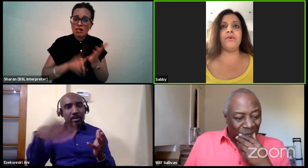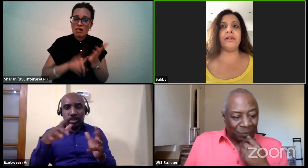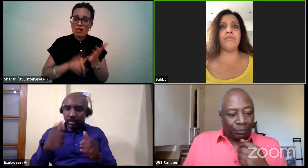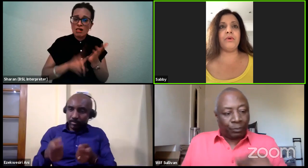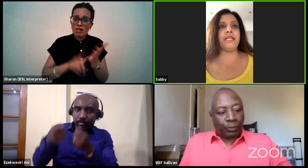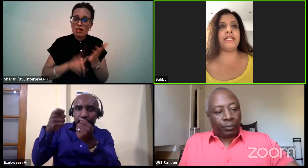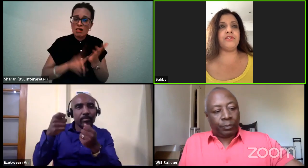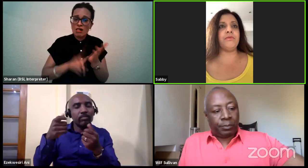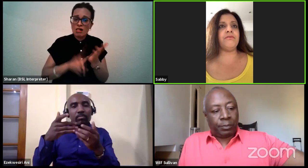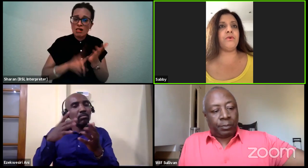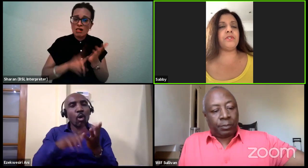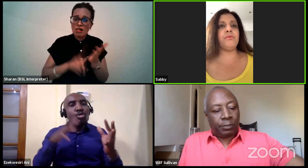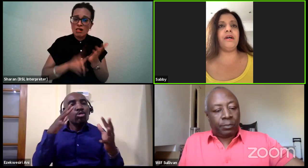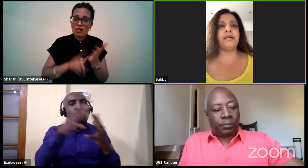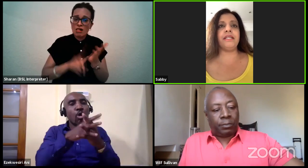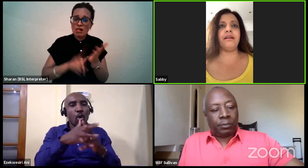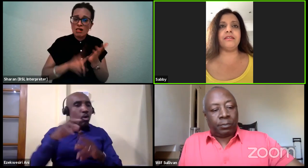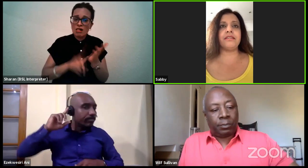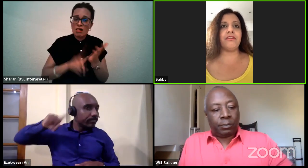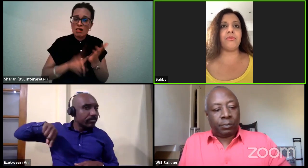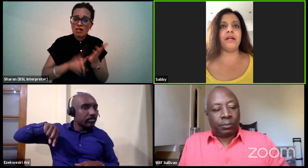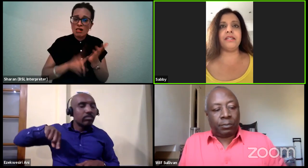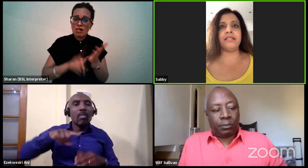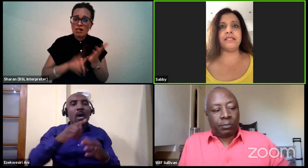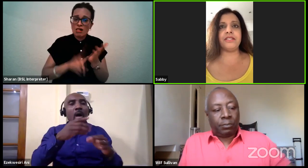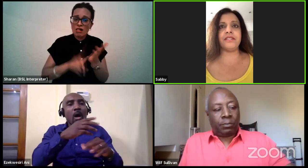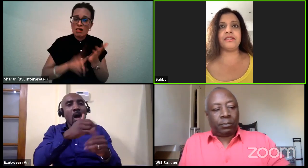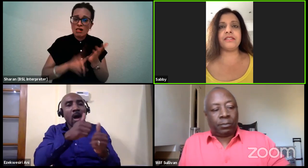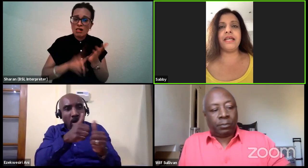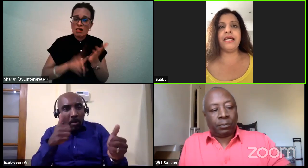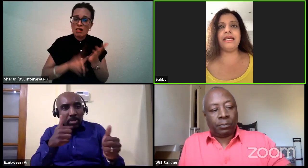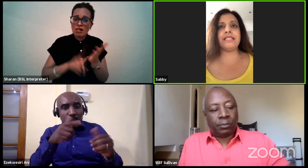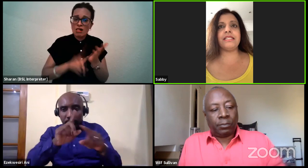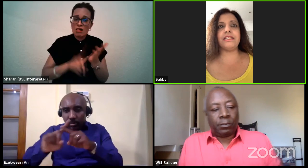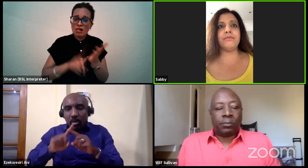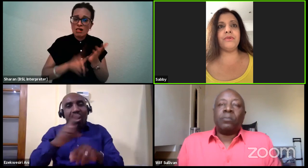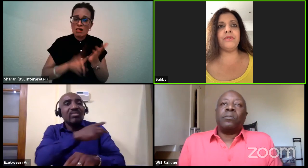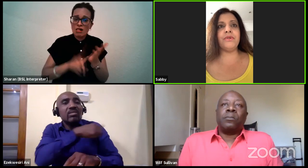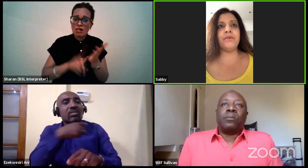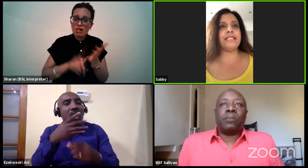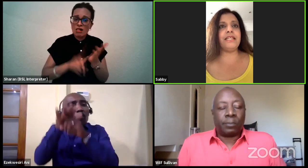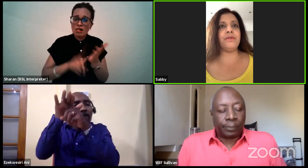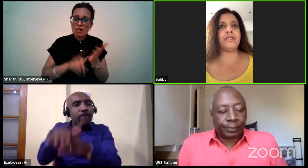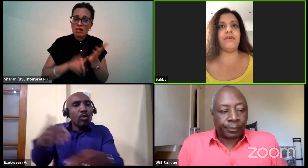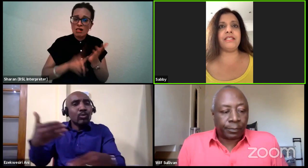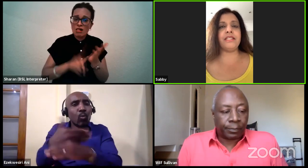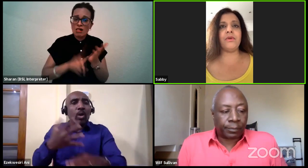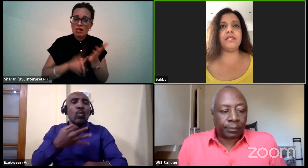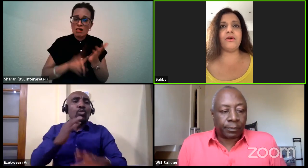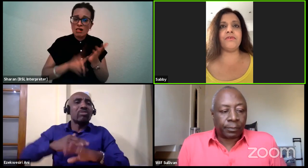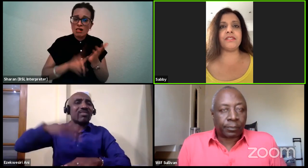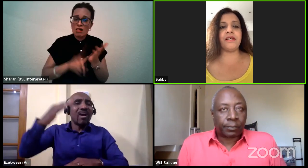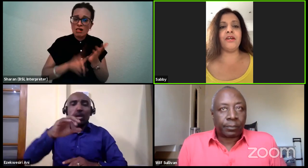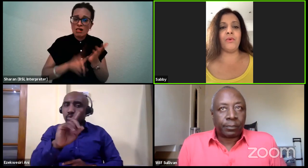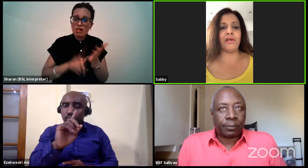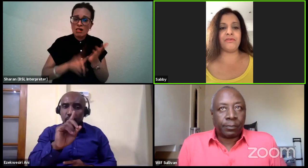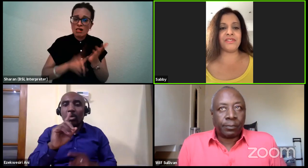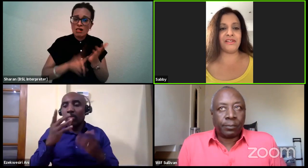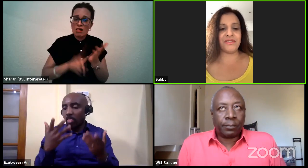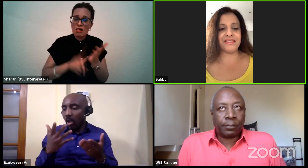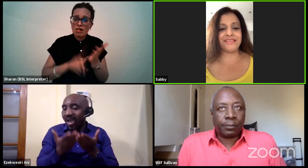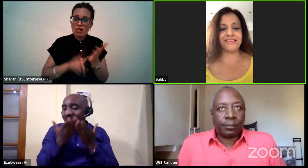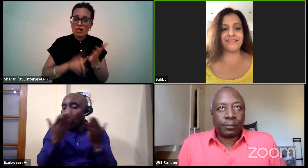law for employees to be forced to work in unsafe working conditions. Here to tell us more is TUC Race Equality Officer